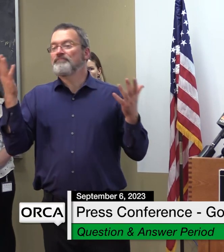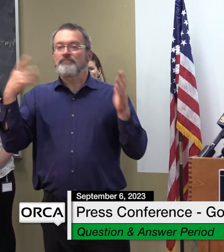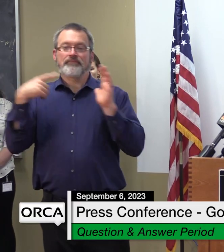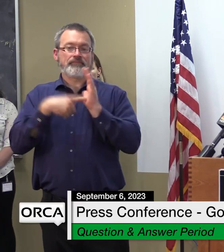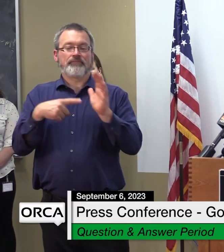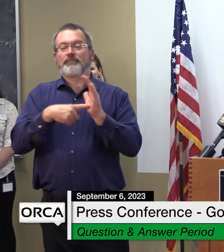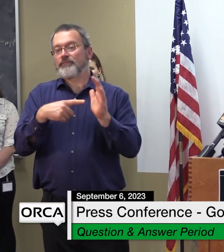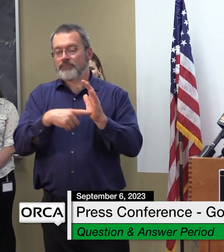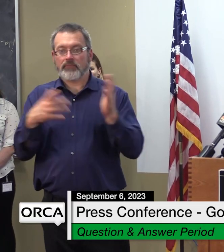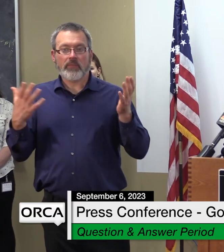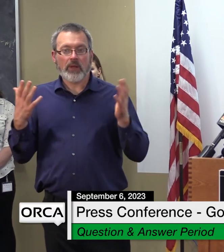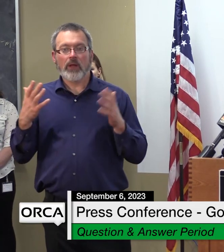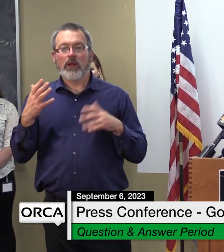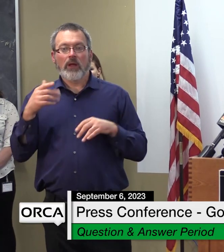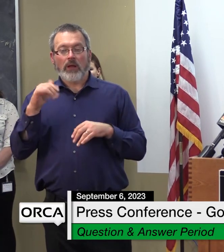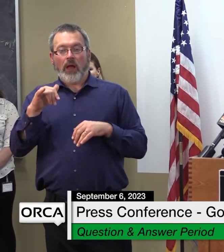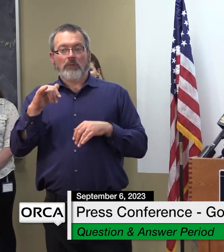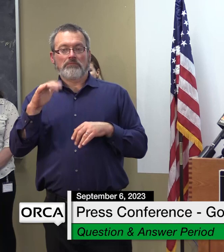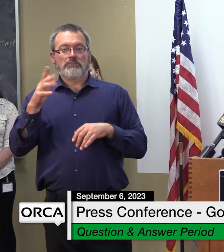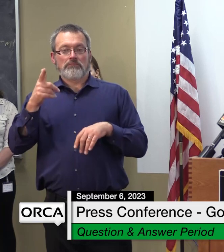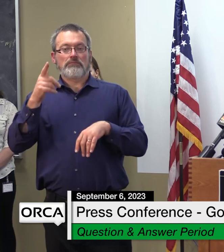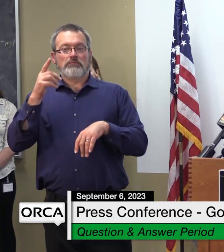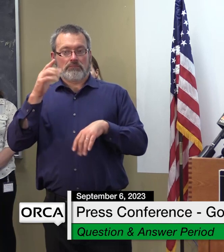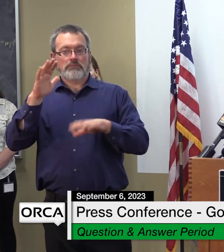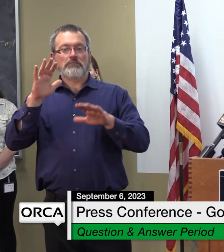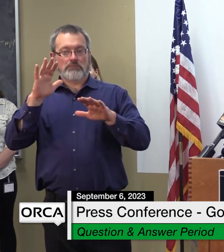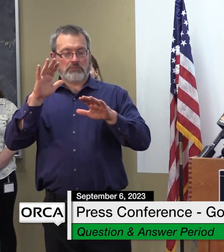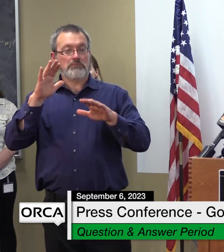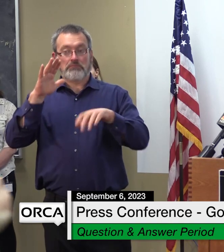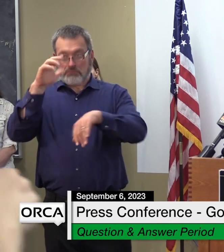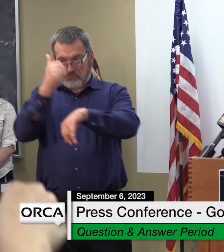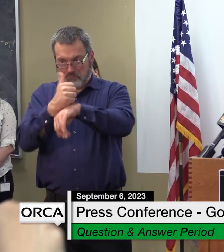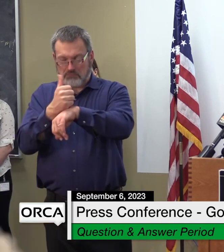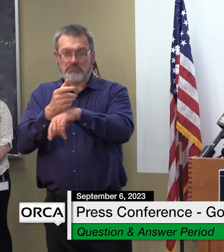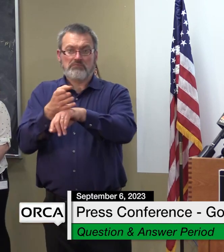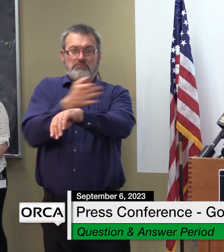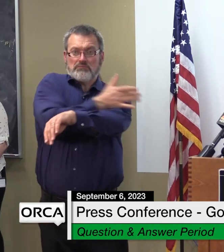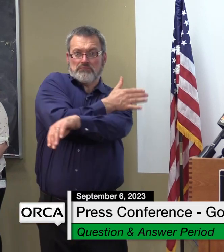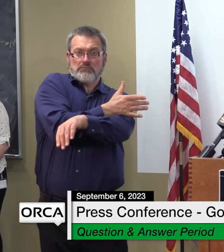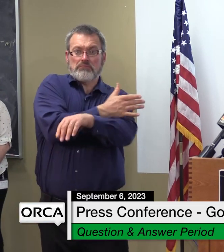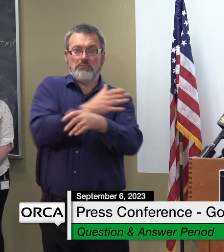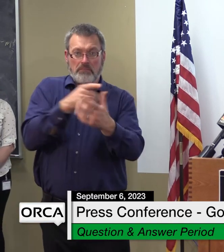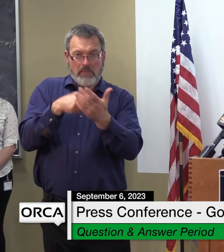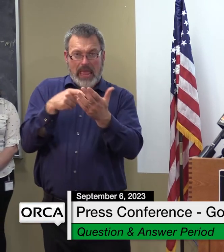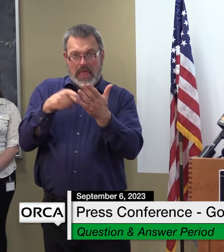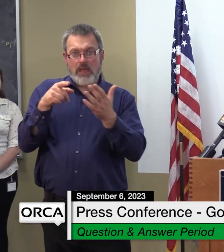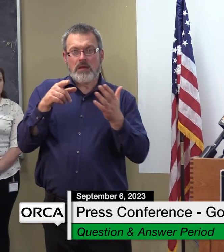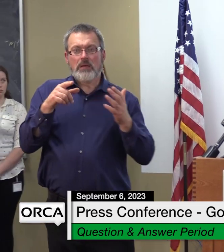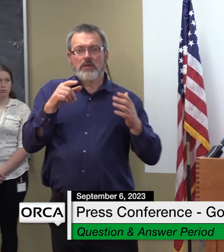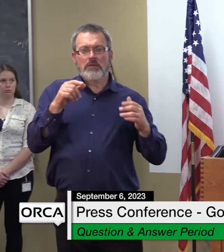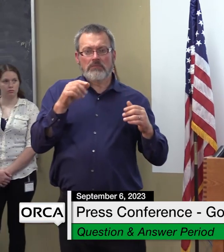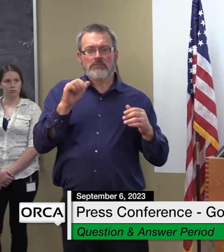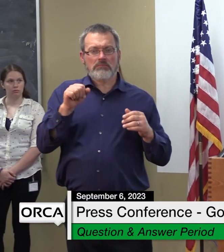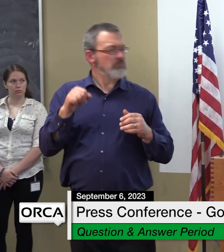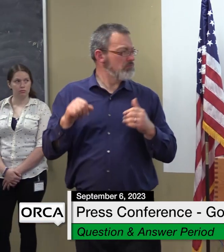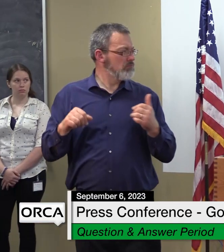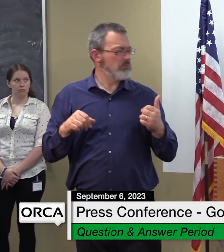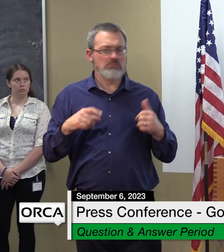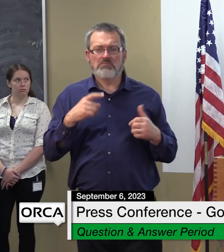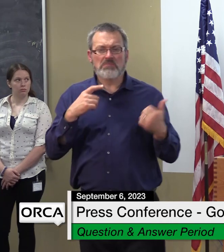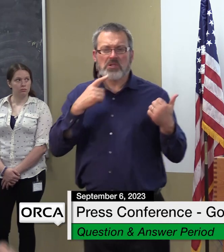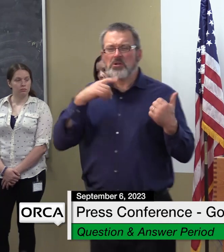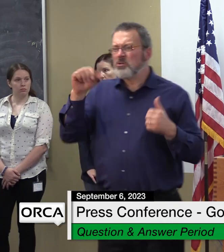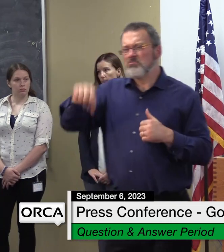that point. Yeah, it's retroactive, and they will receive payments back to the first week of the flooding.